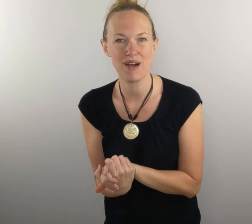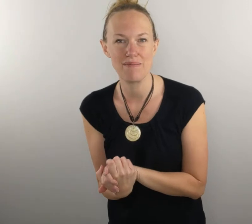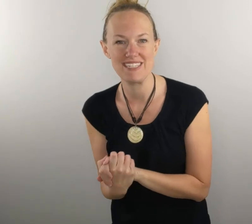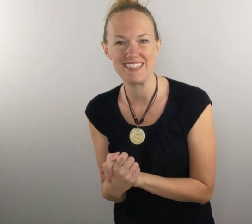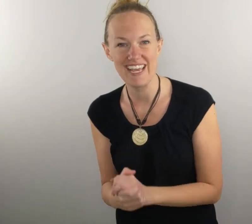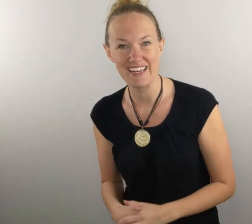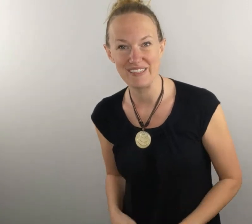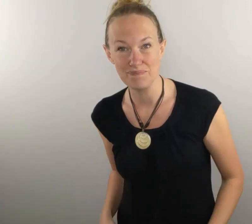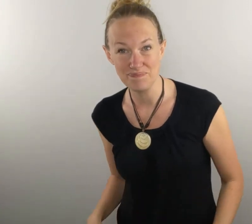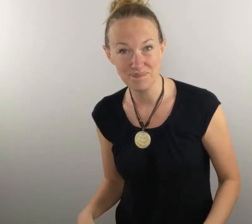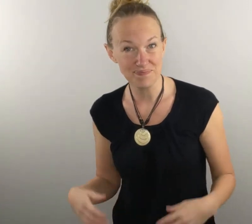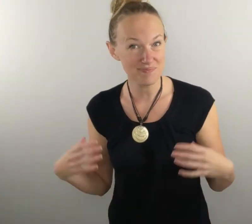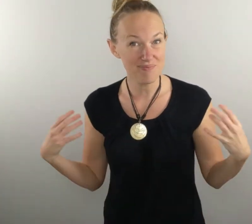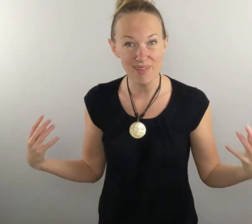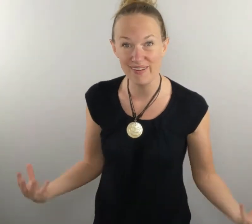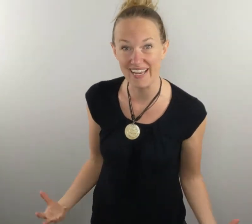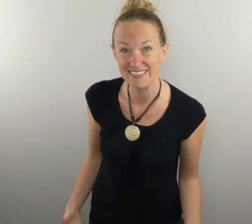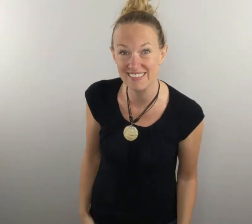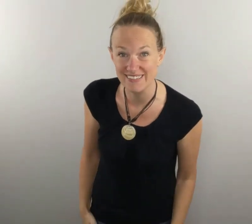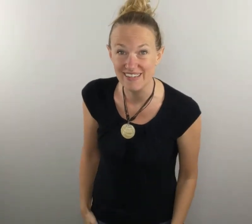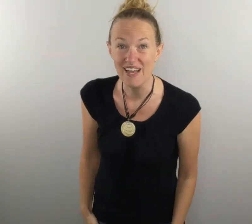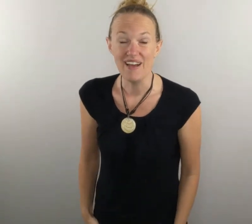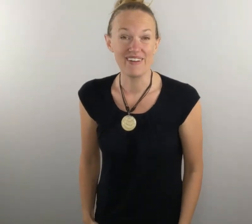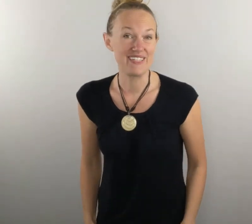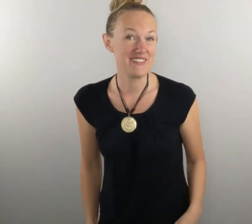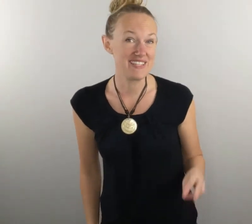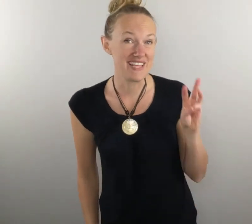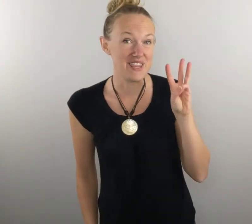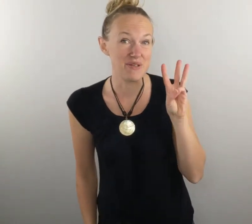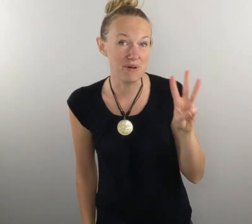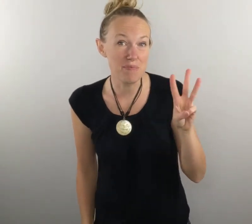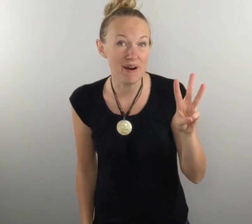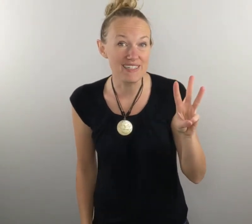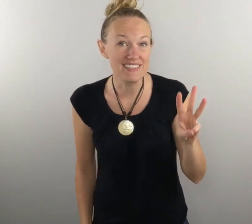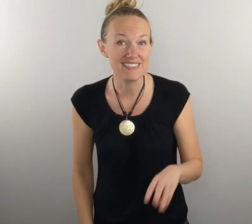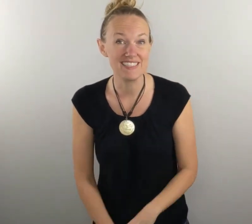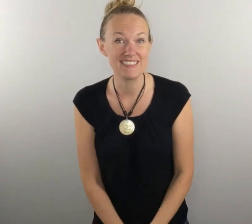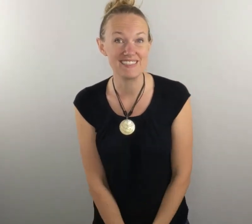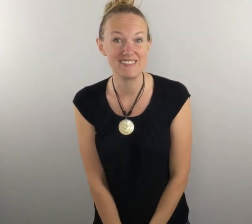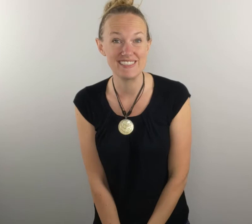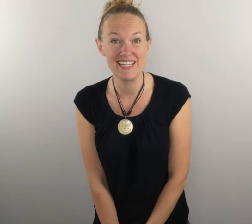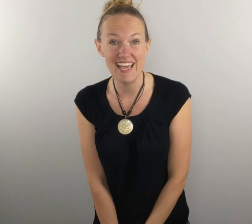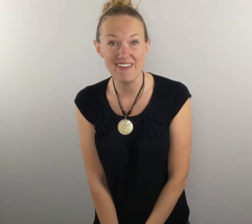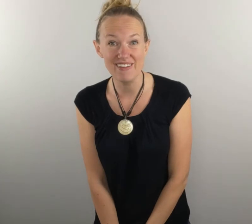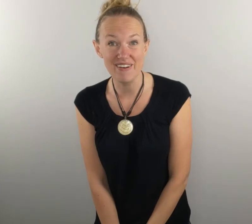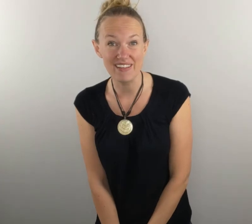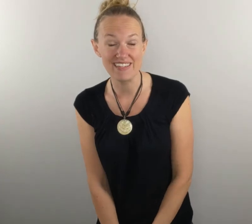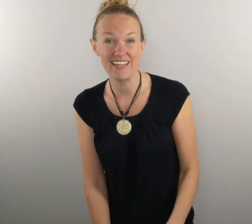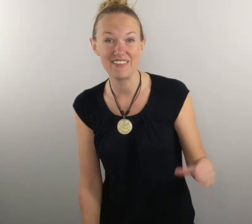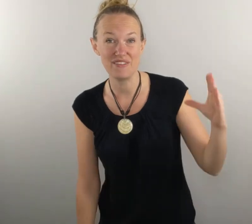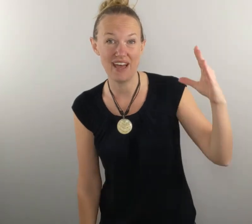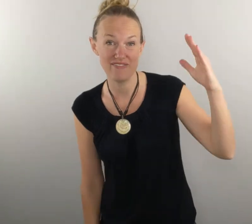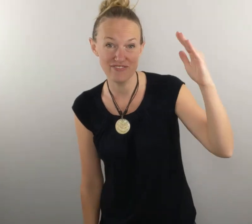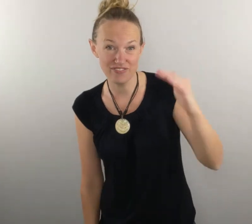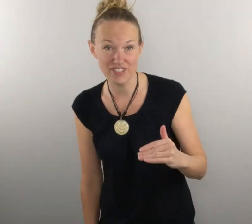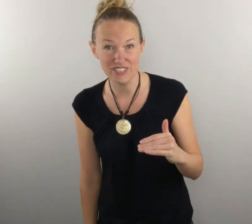subscribing to the channel. Okay, so we're gonna do this in 3 parts. So today we're probably gonna get through that